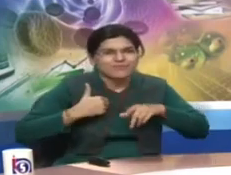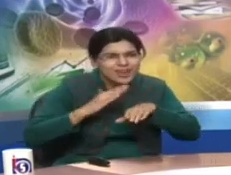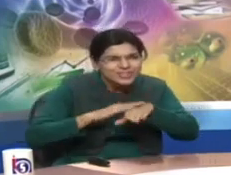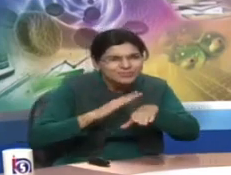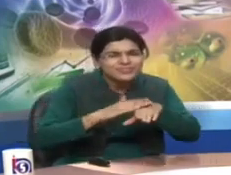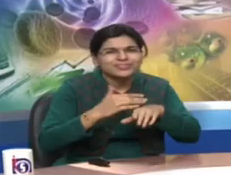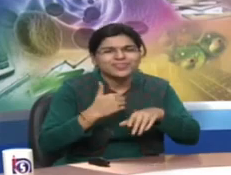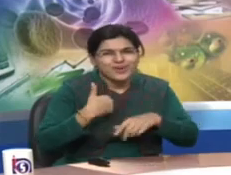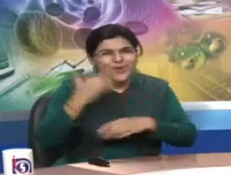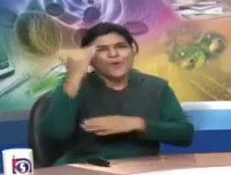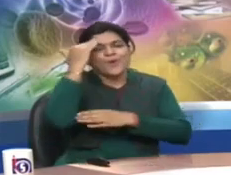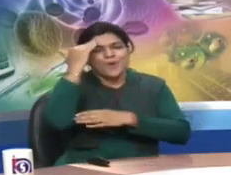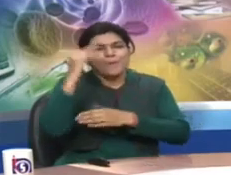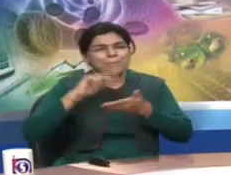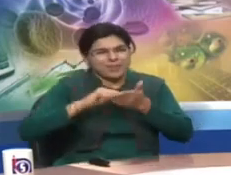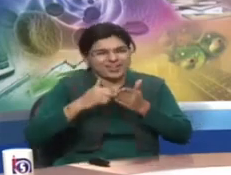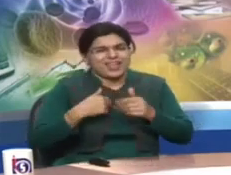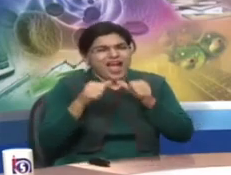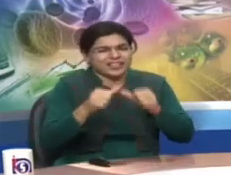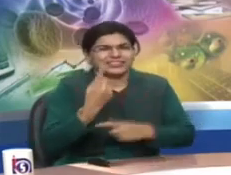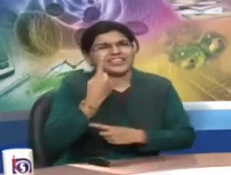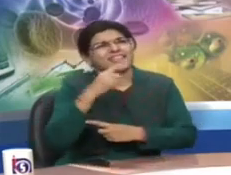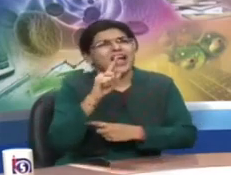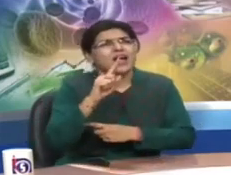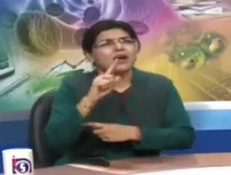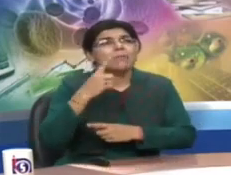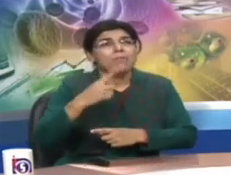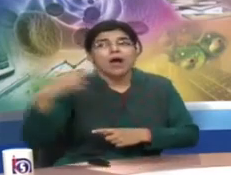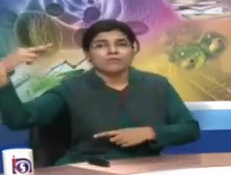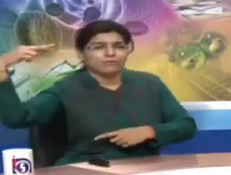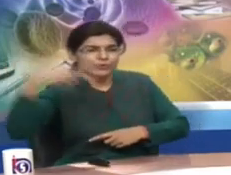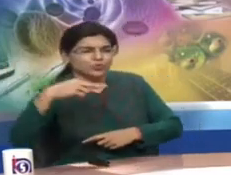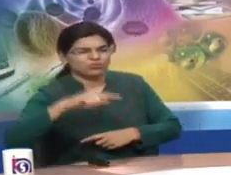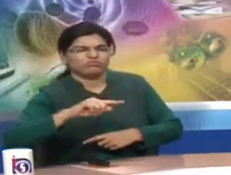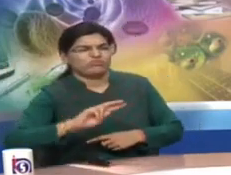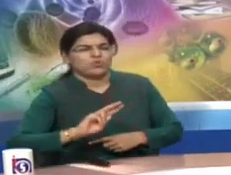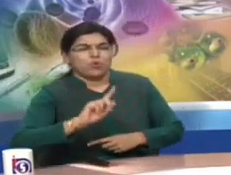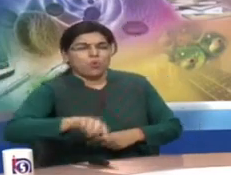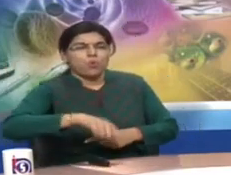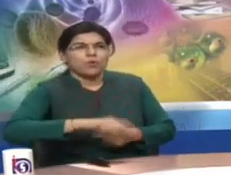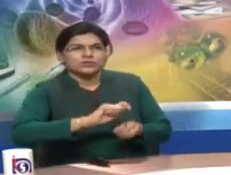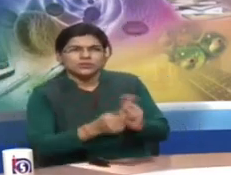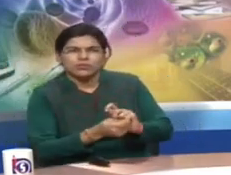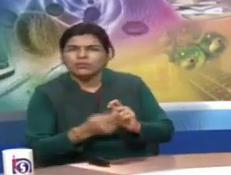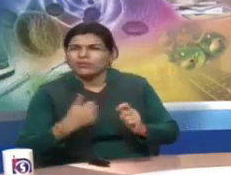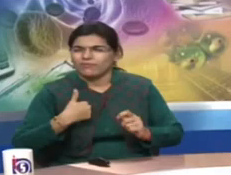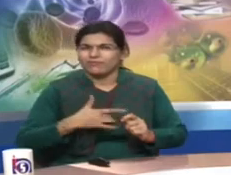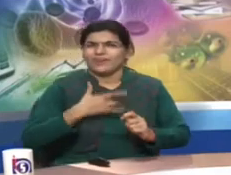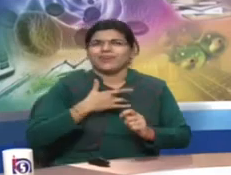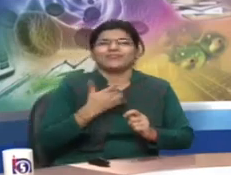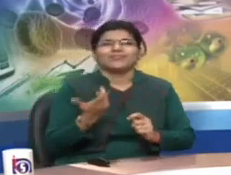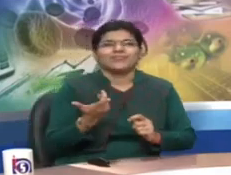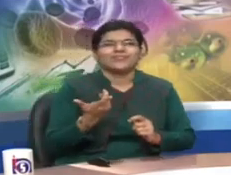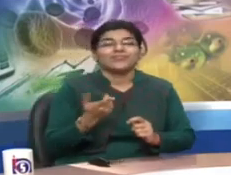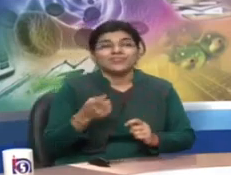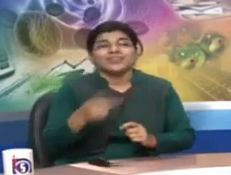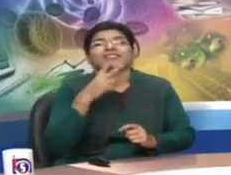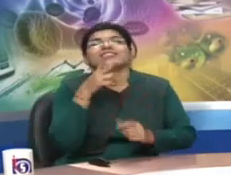That the son still chooses to keep the advice of his dearest Papa.